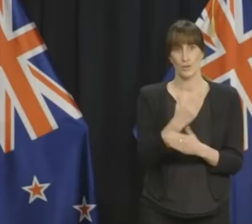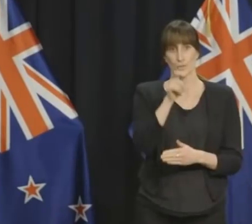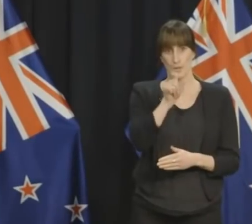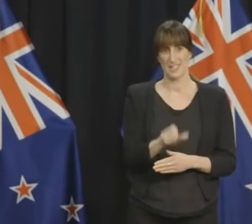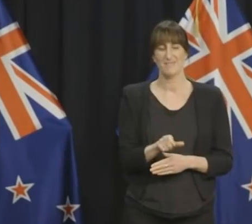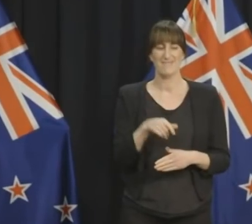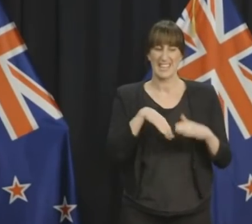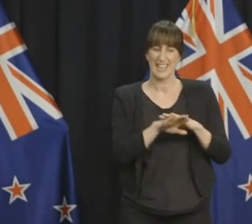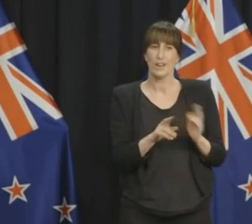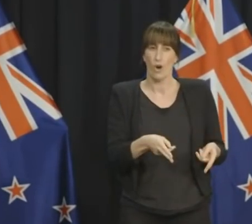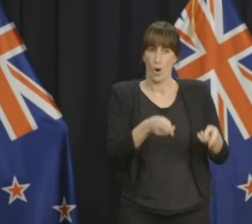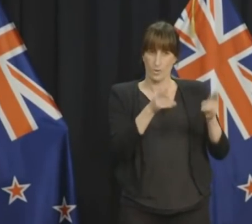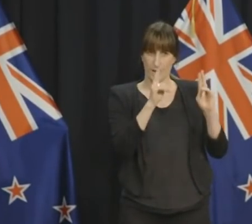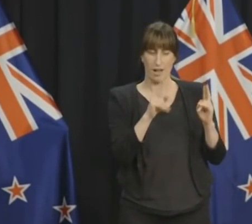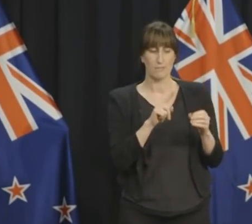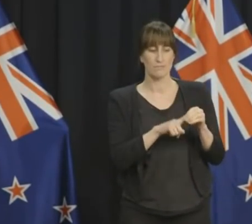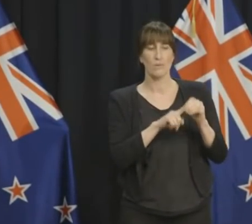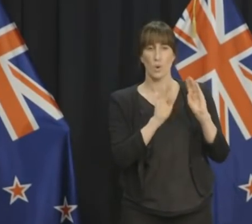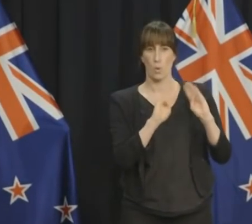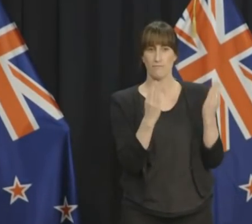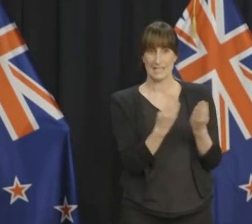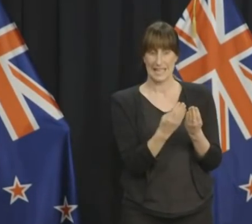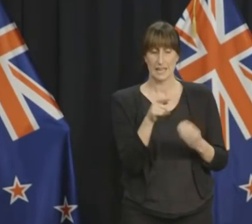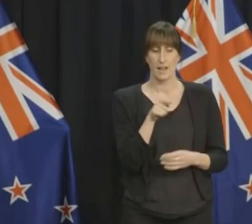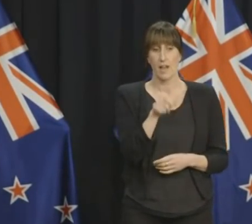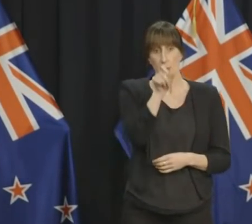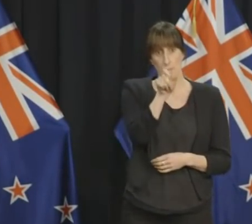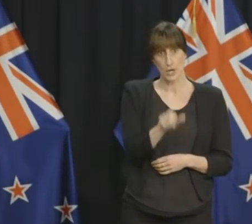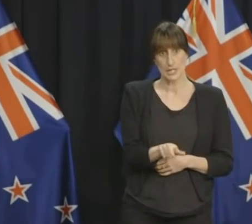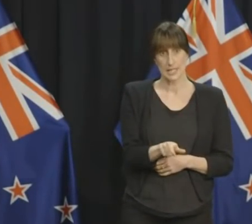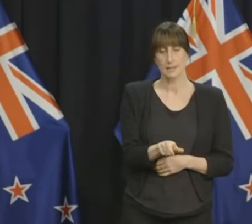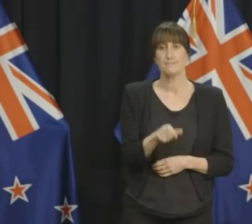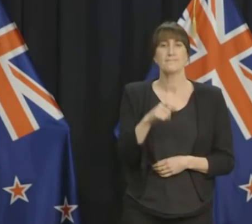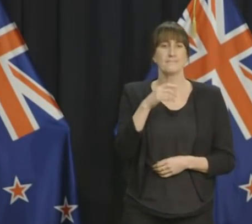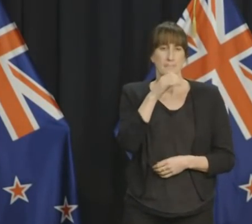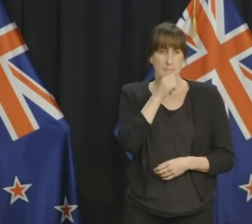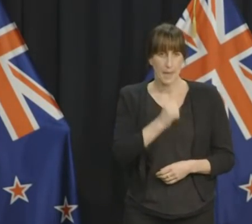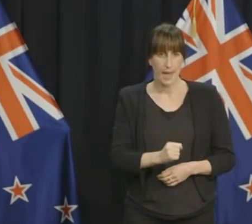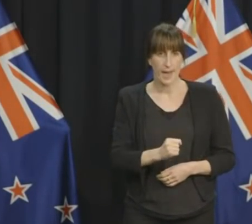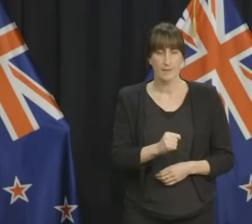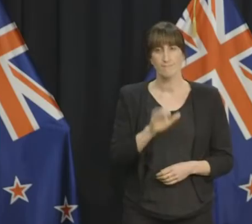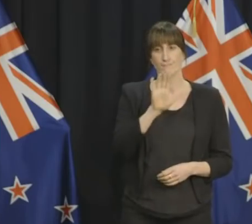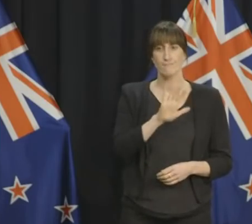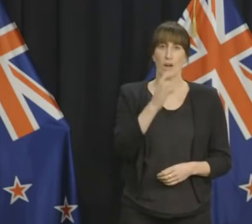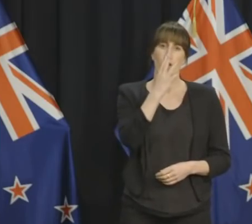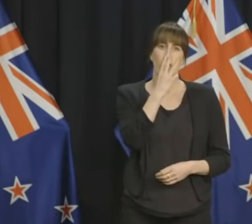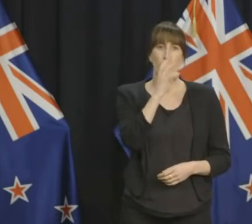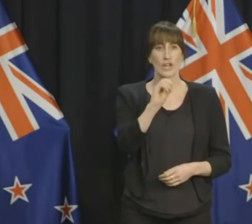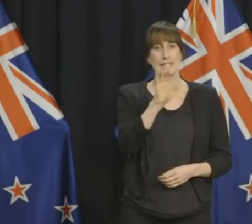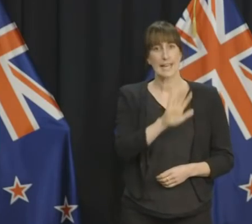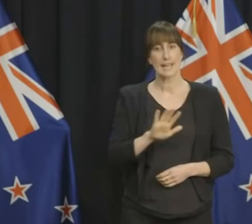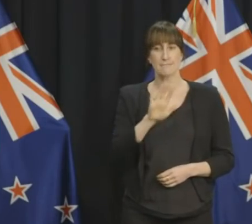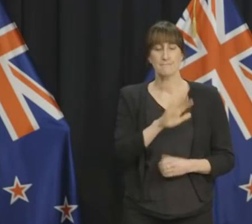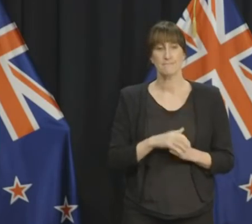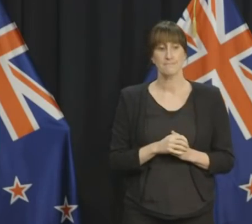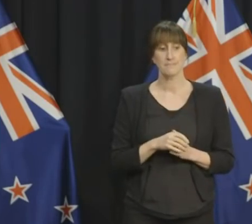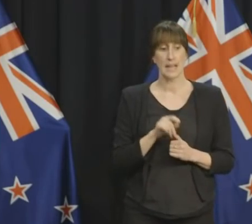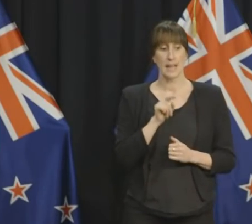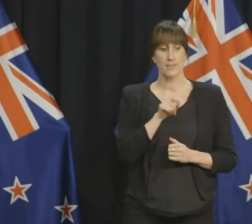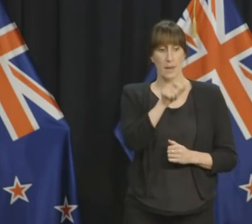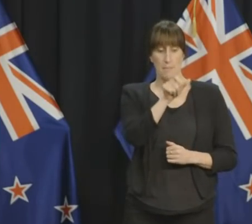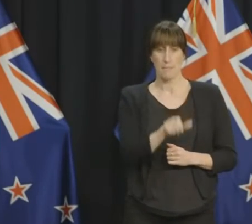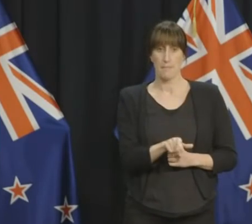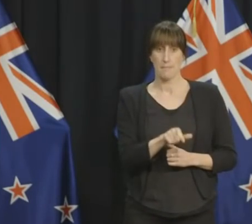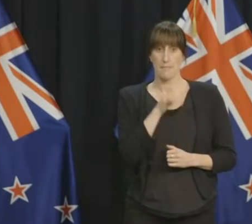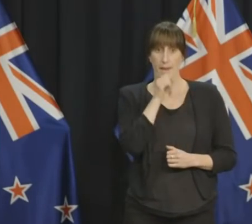Zealand today. The person who is tested positive for COVID-19 is a man in his 30s. He arrived in New Zealand on